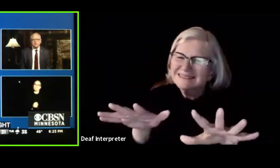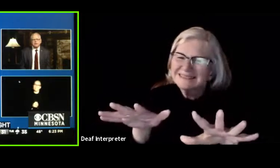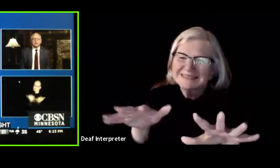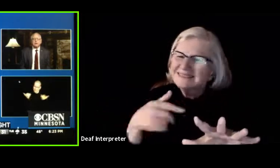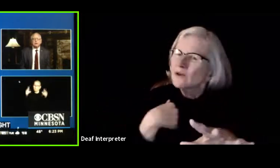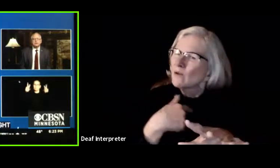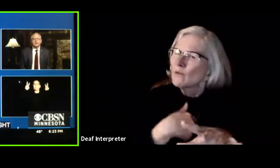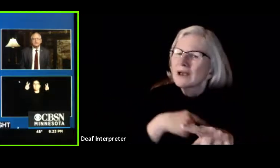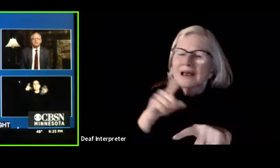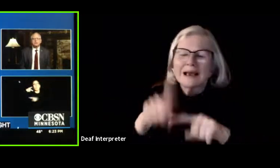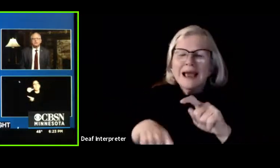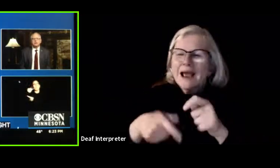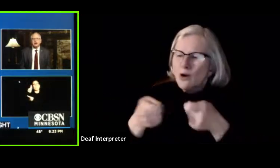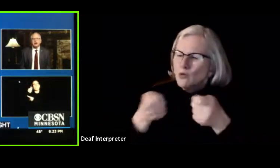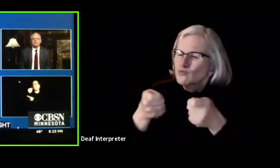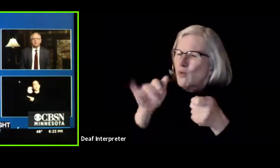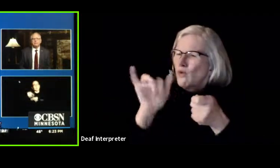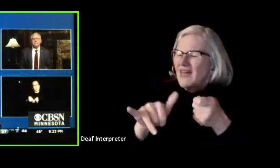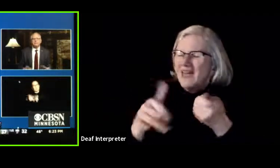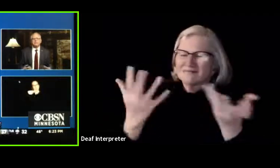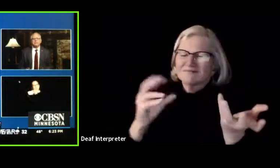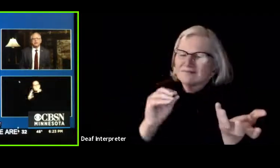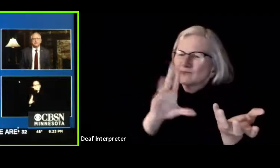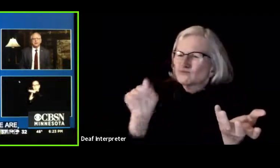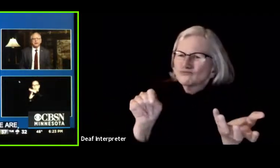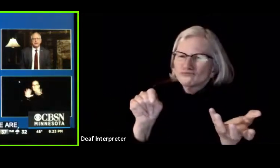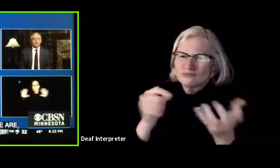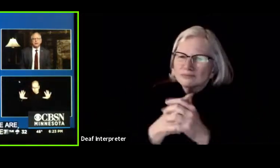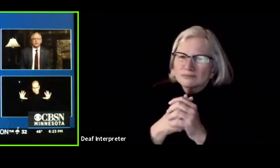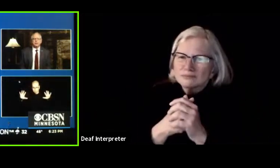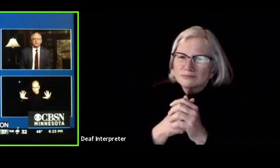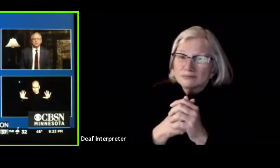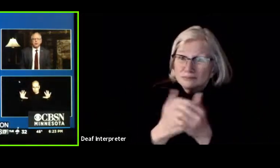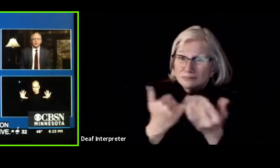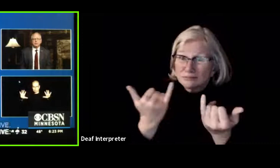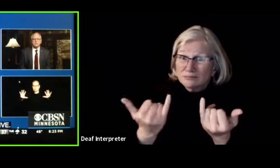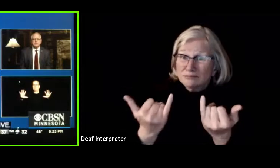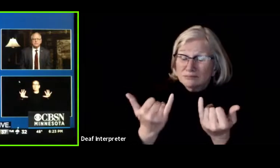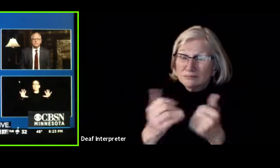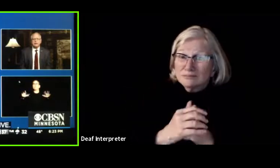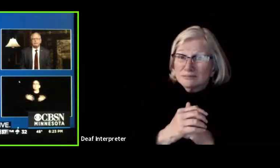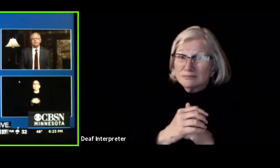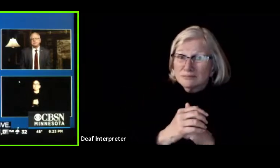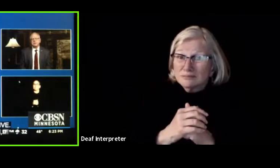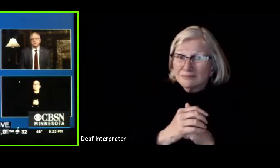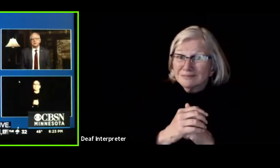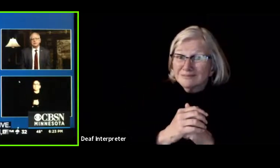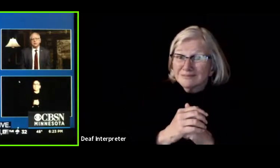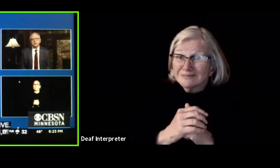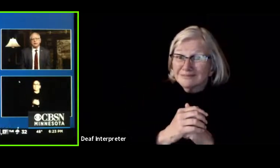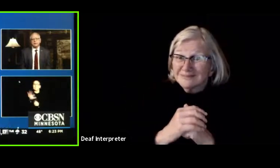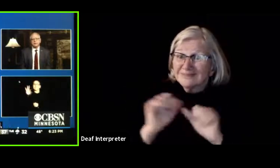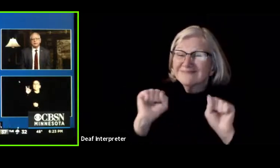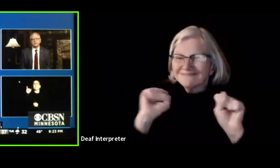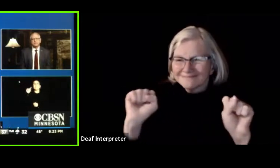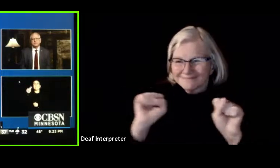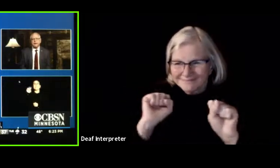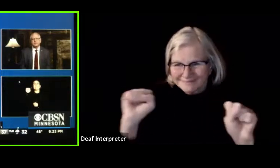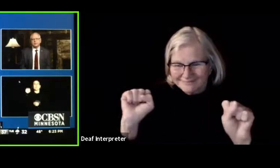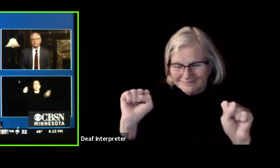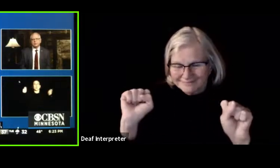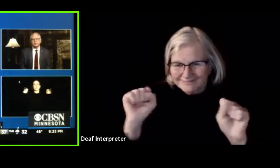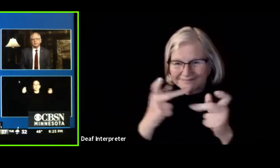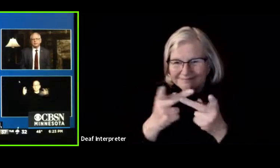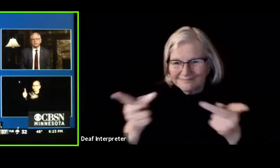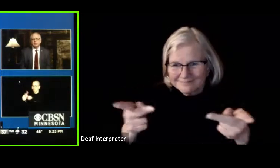it. The next ones are tough. Fitness centers and adult and youth sports. And I want to speak to those folks out there because it's a